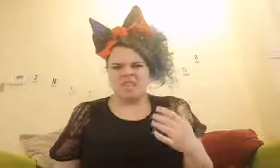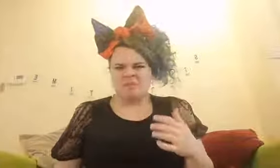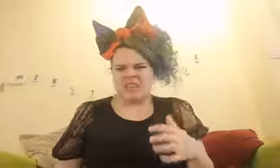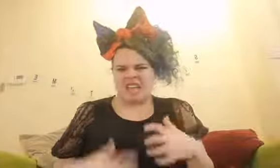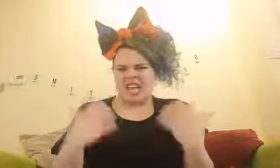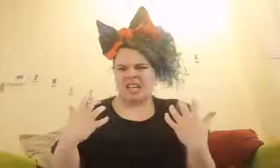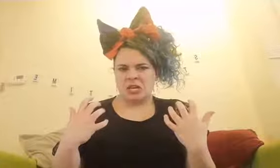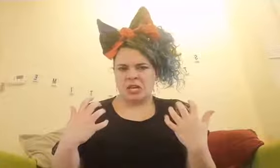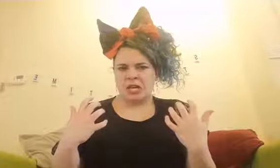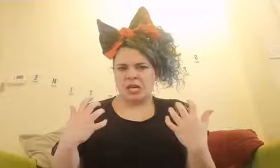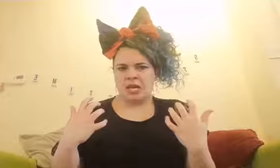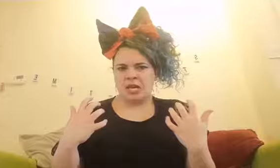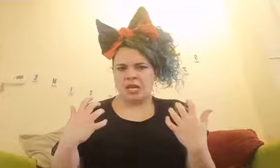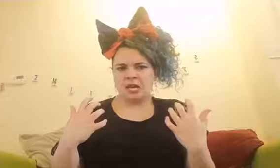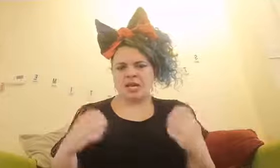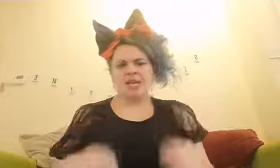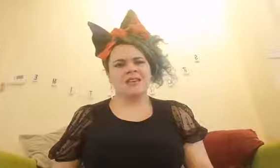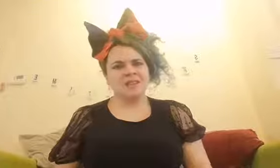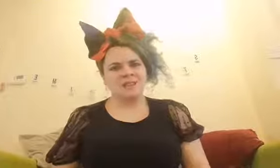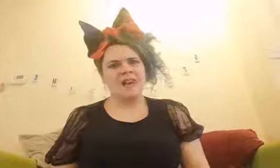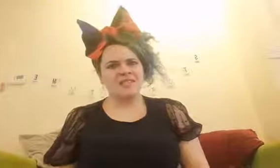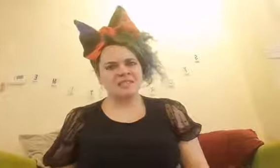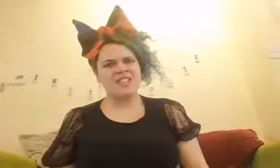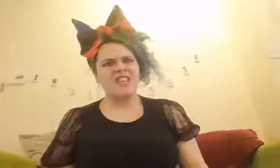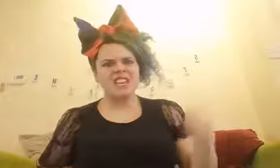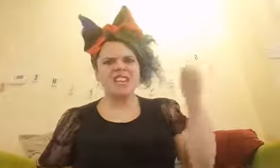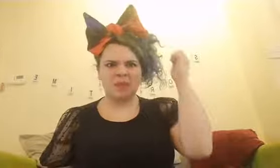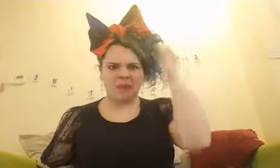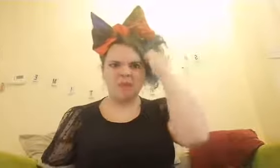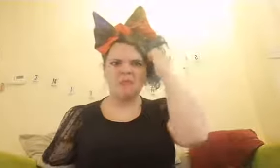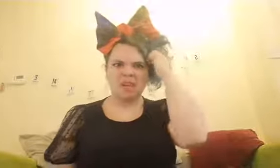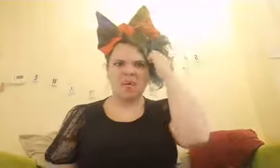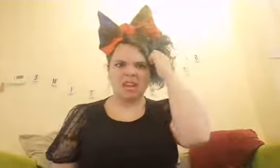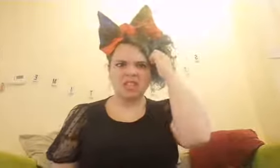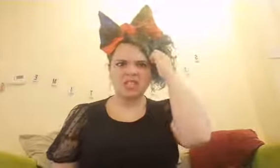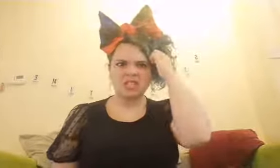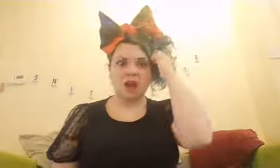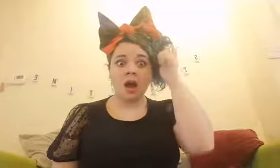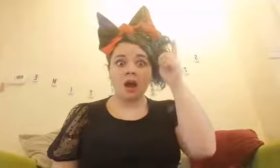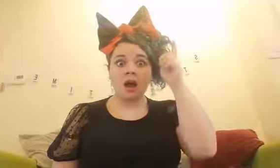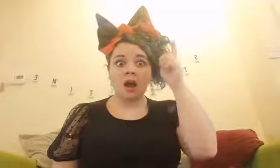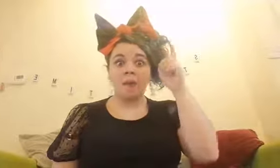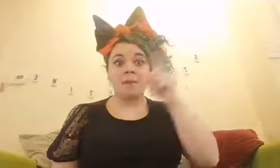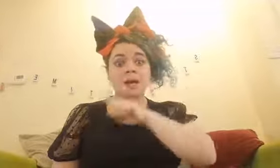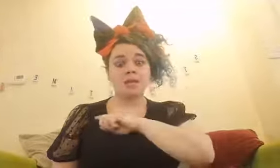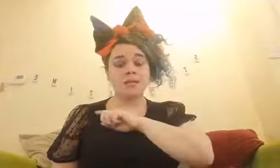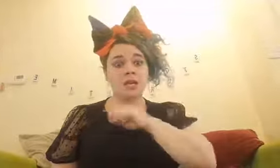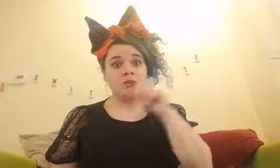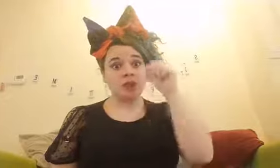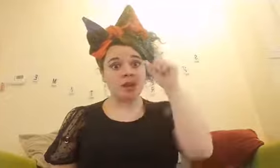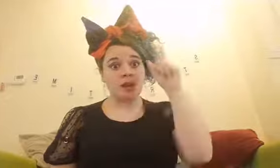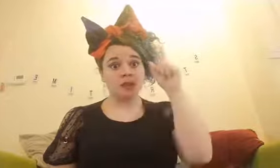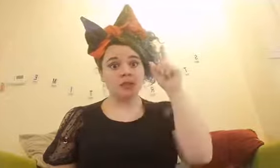bit angry. He felt a little bit foolish because he realised,